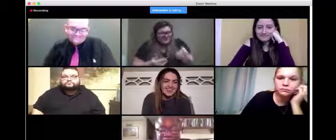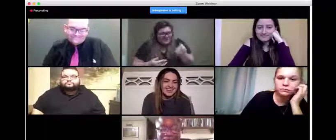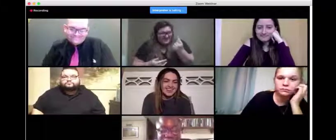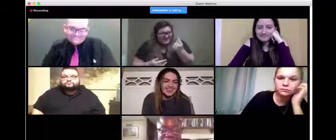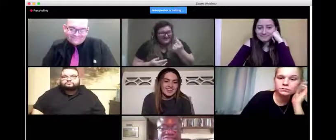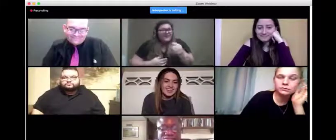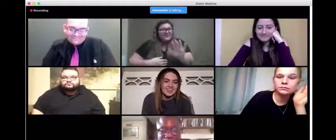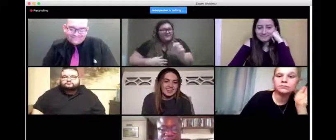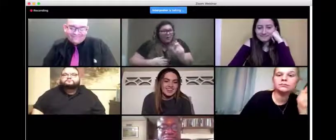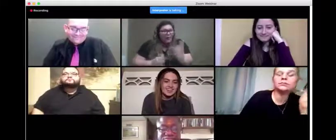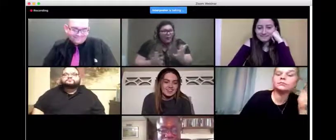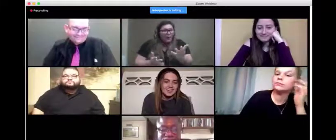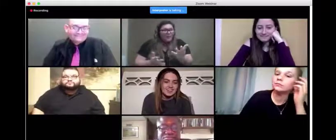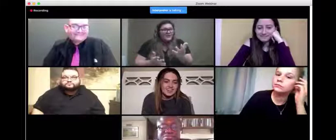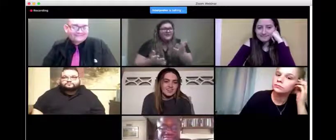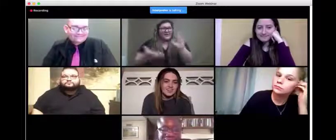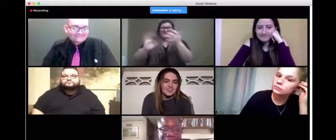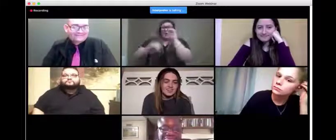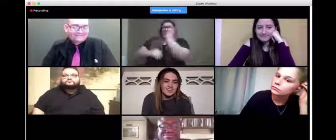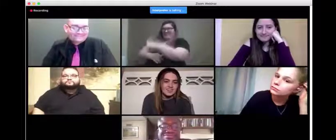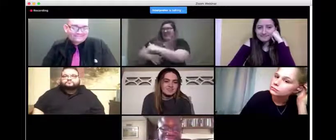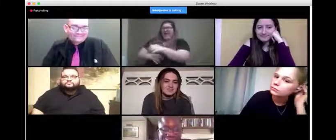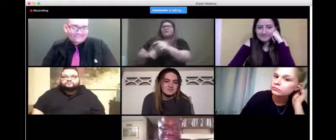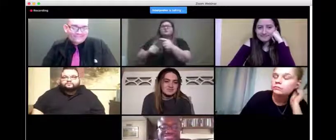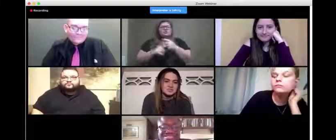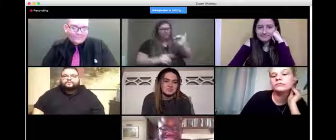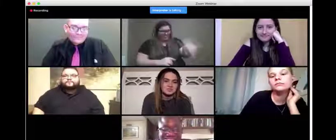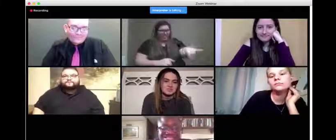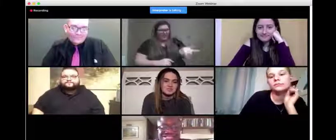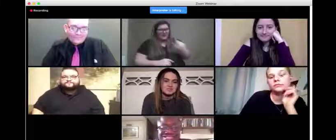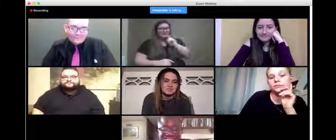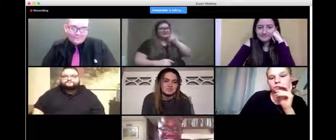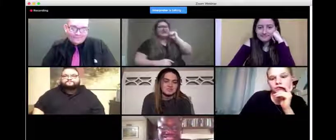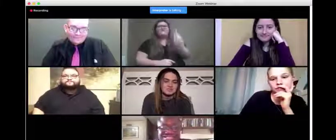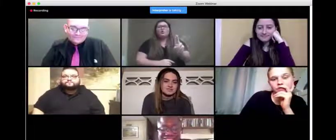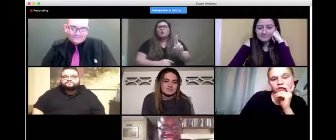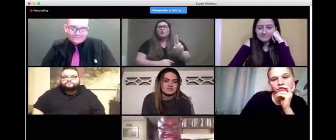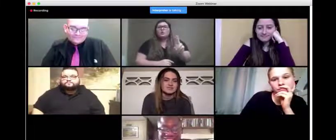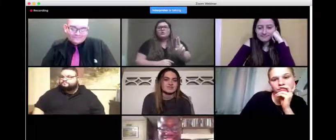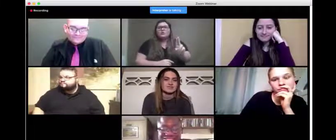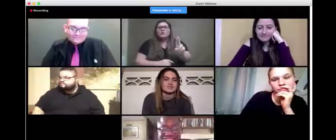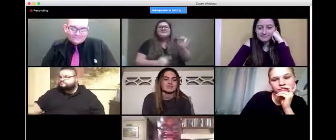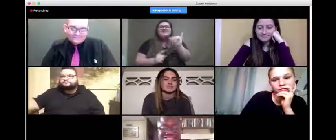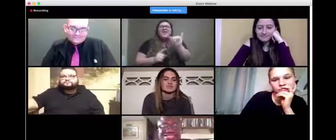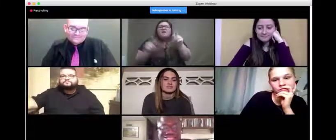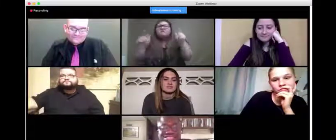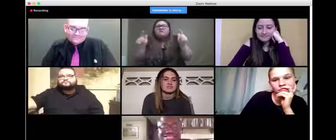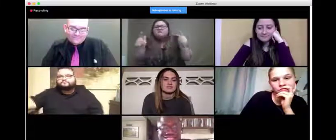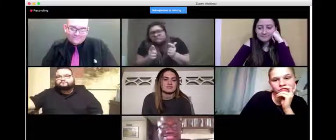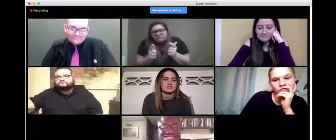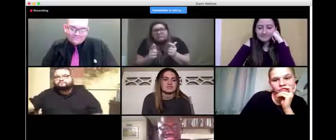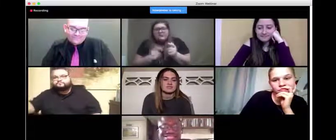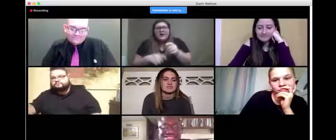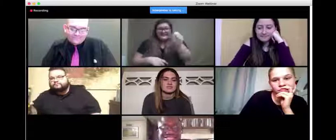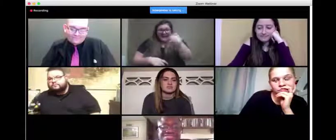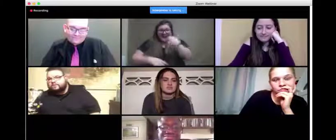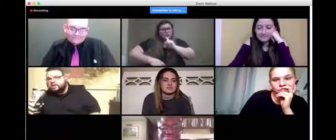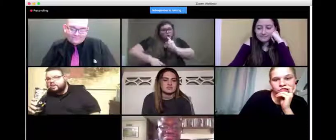Shore, and then Deaf U is like that. It's do we party? Yeah. Do we club? Yeah.